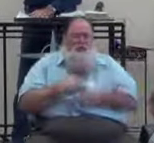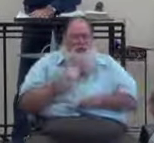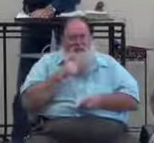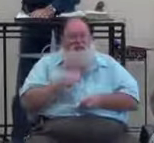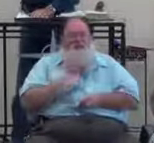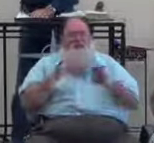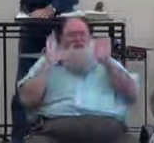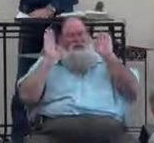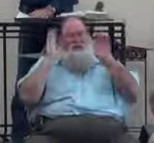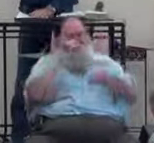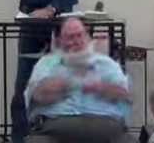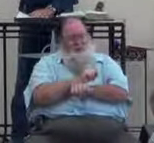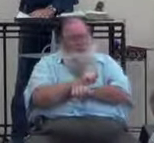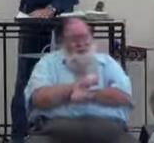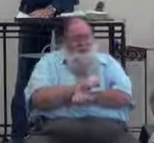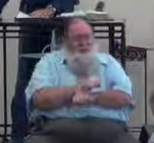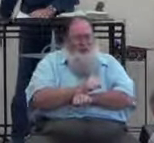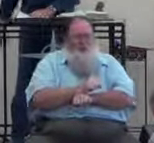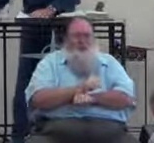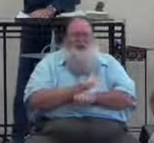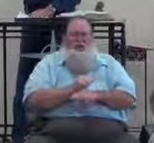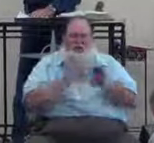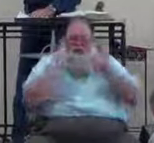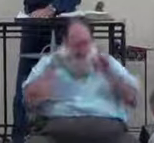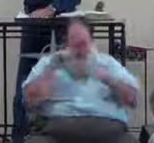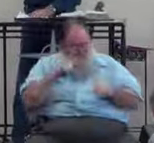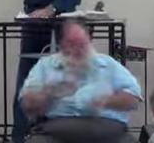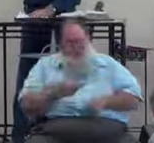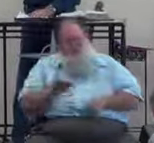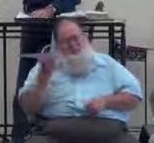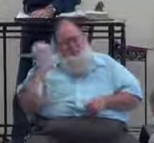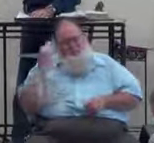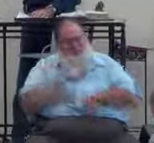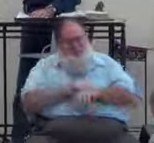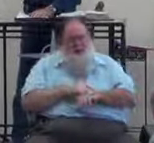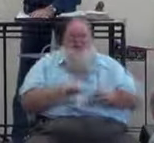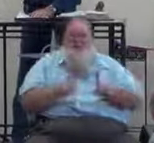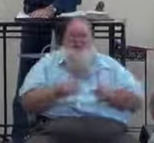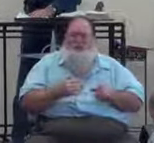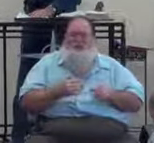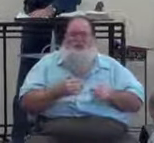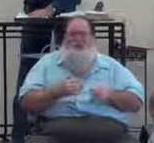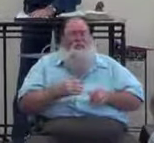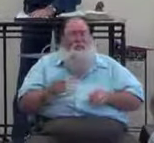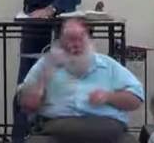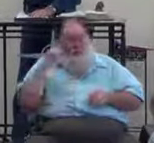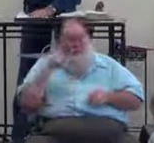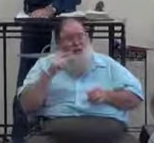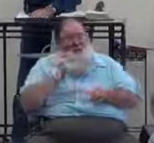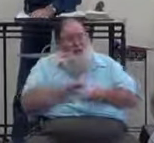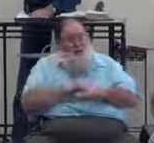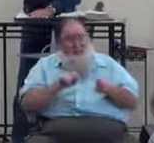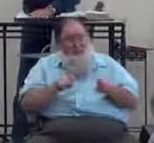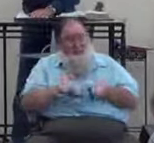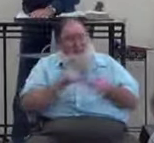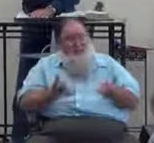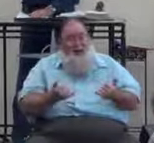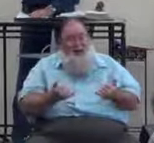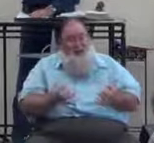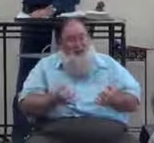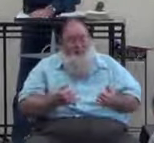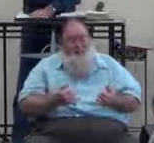and wonders were for such a time as that, but they're for such a time as this also. Jesus did the miracles, and